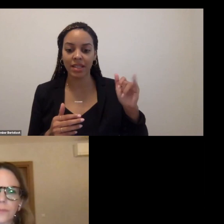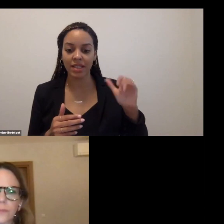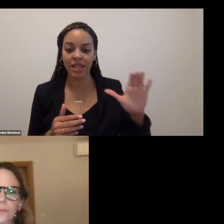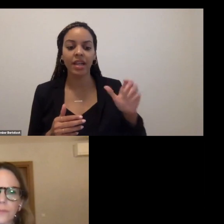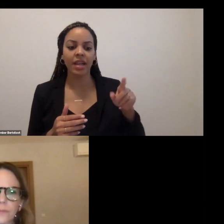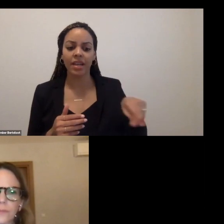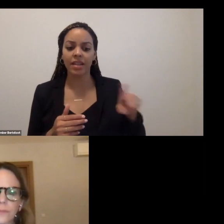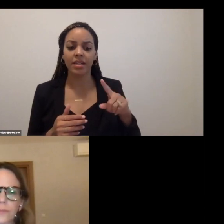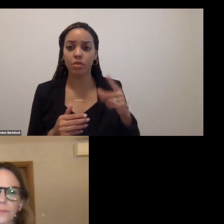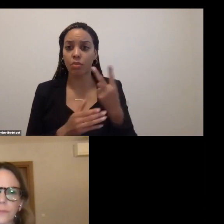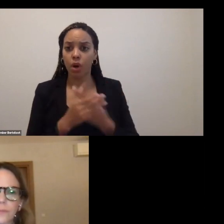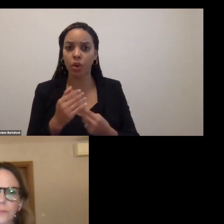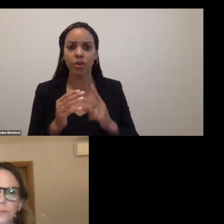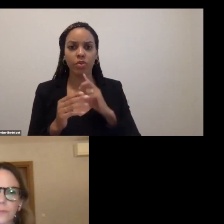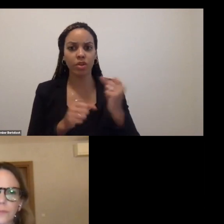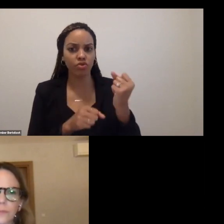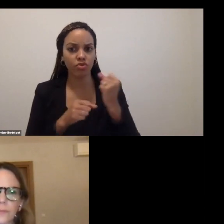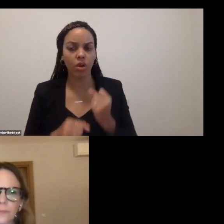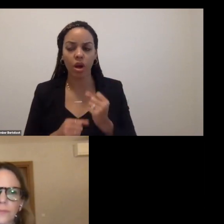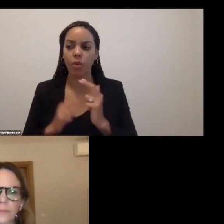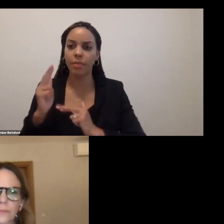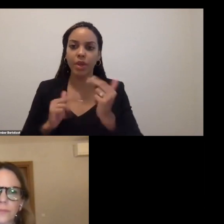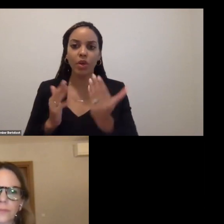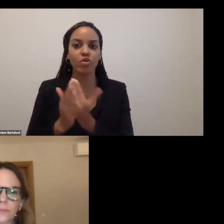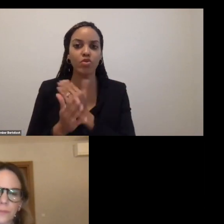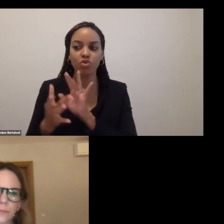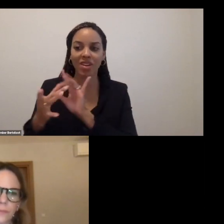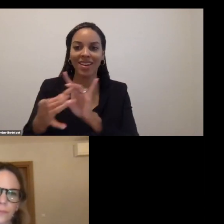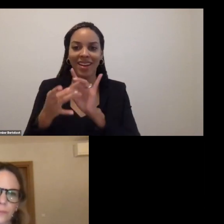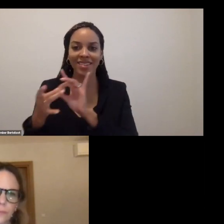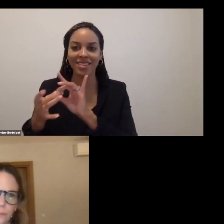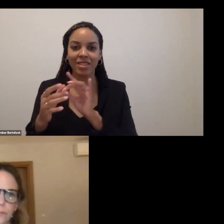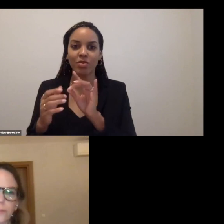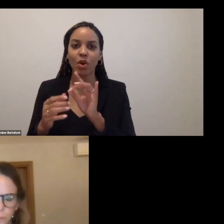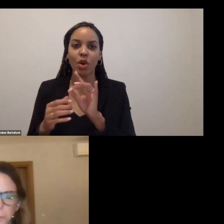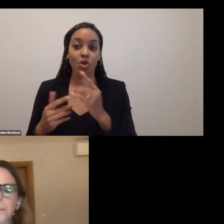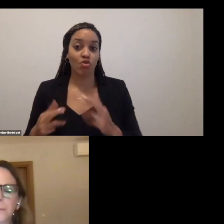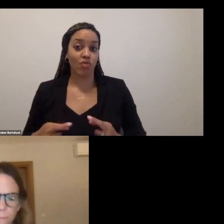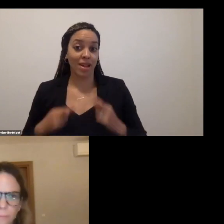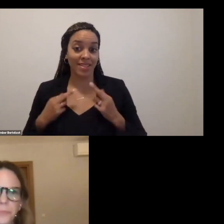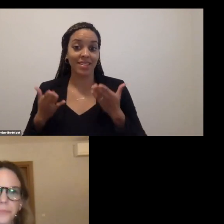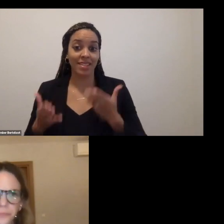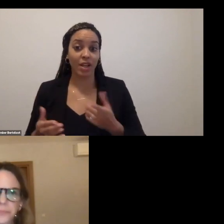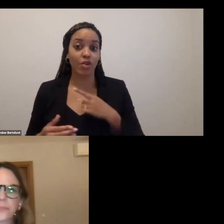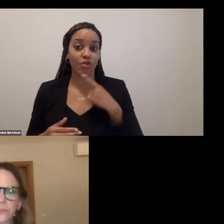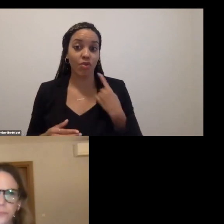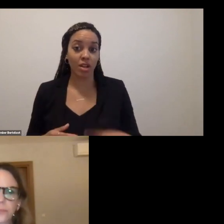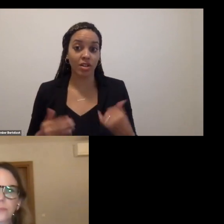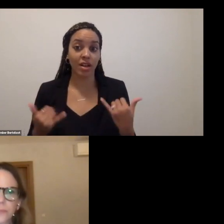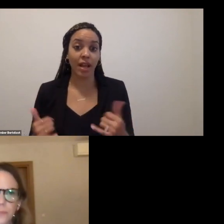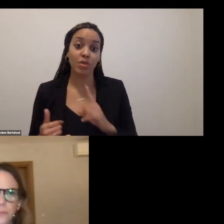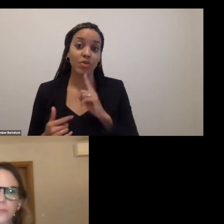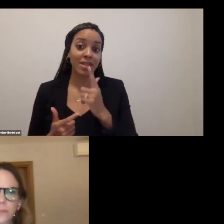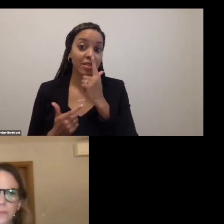making building new connections, for instance, to residencies in Russia at the moment, which is really interesting. There are